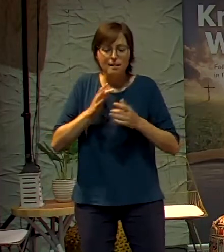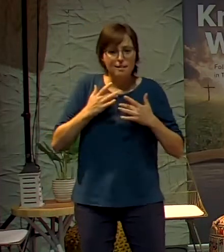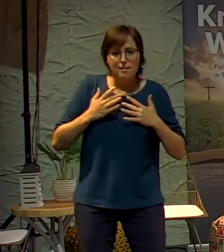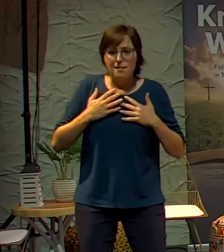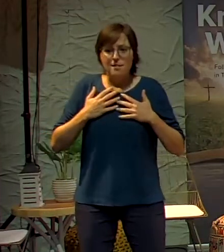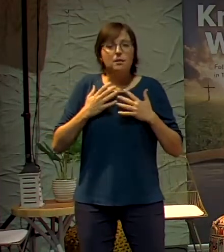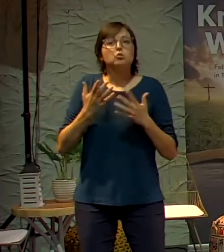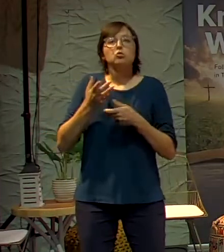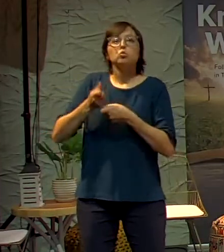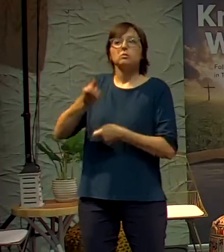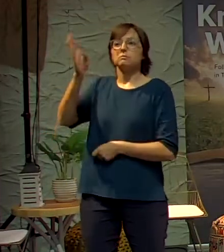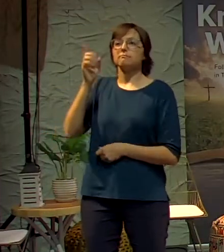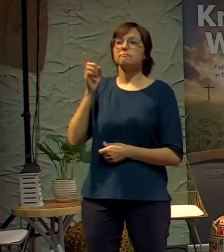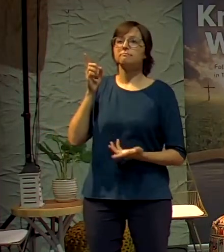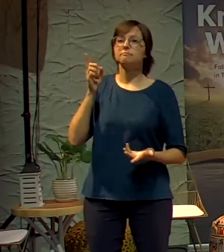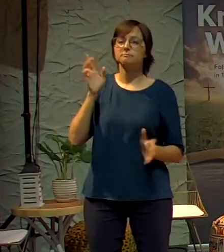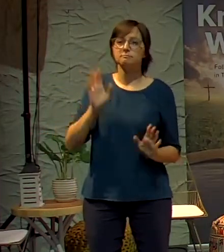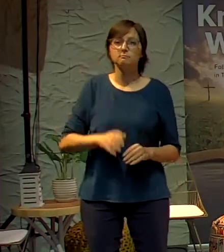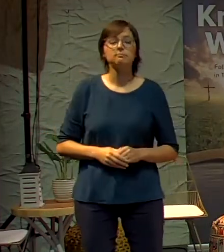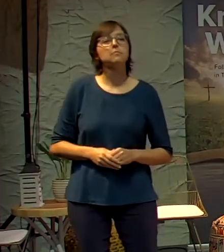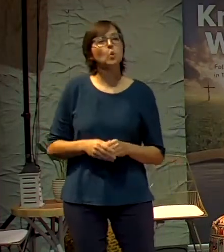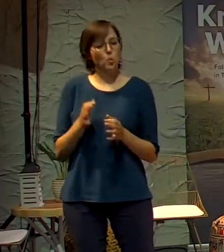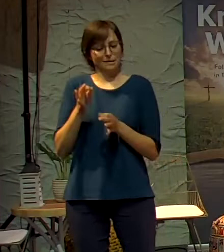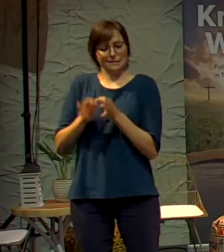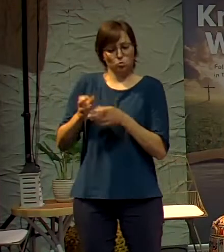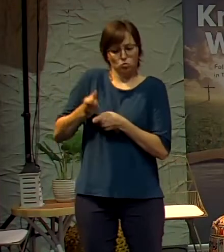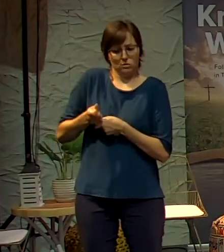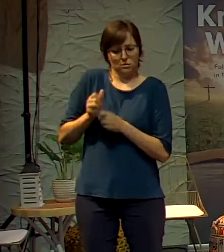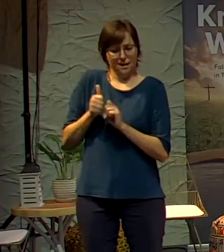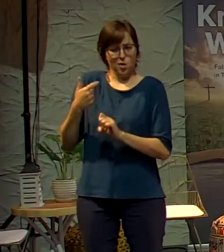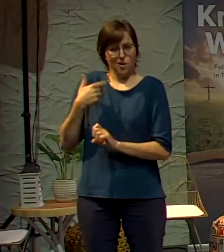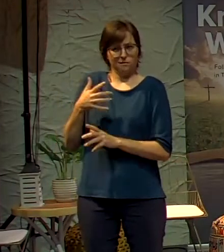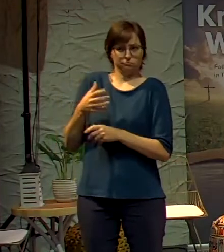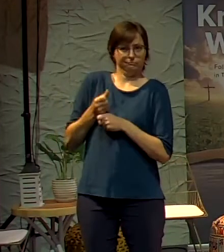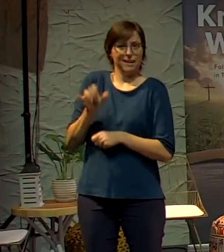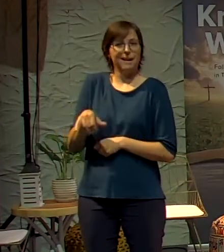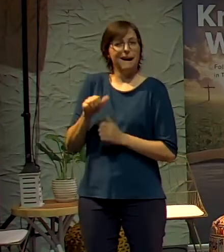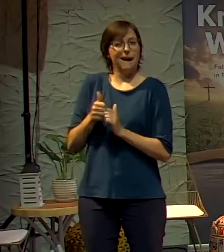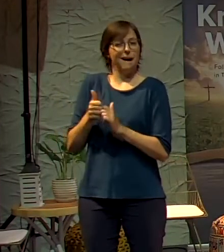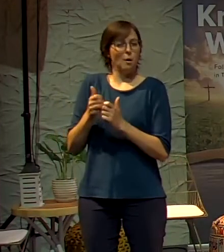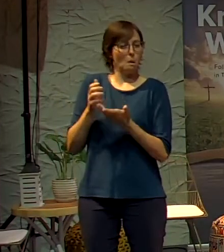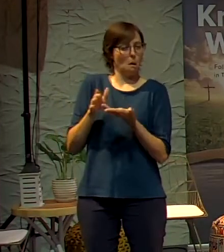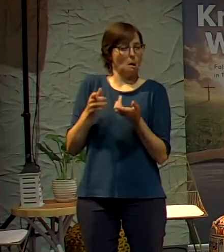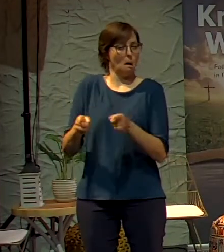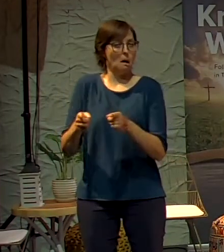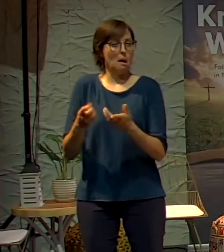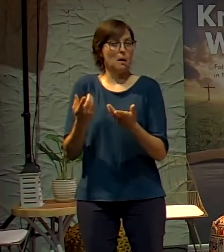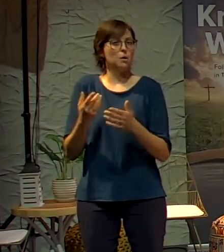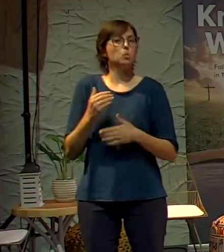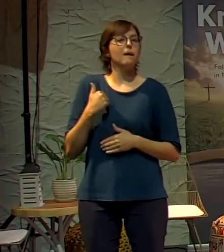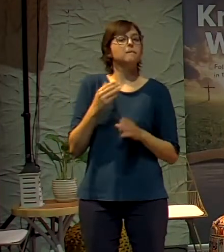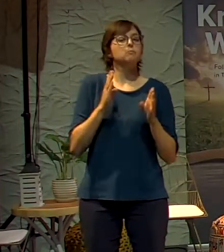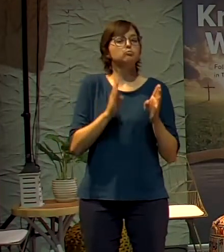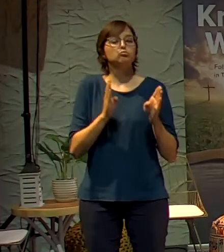okay? So how do I get this simple trust? It's going to be this little sequence,